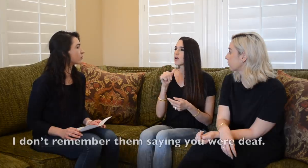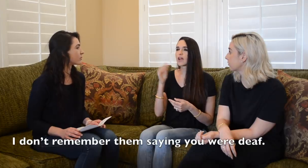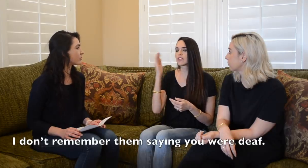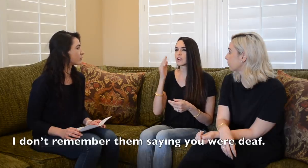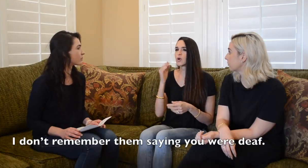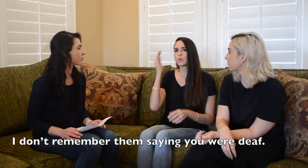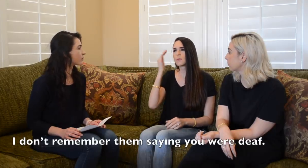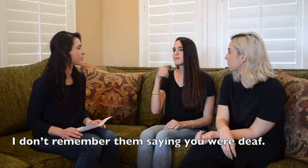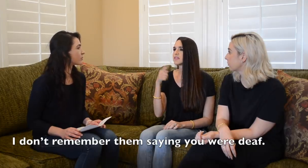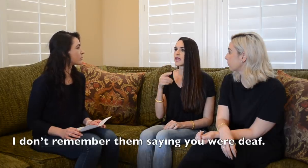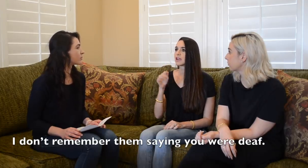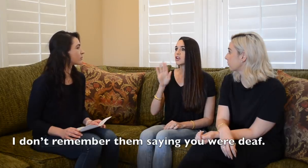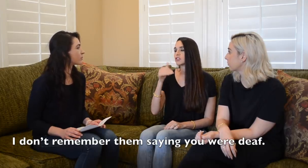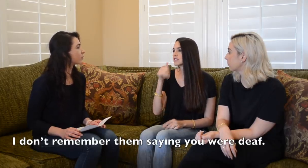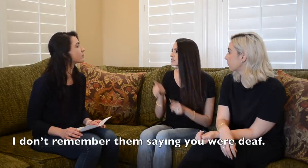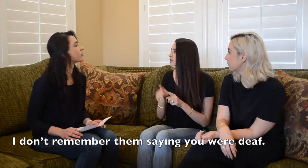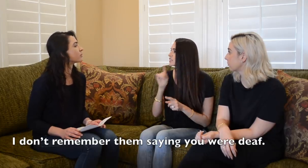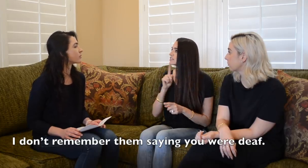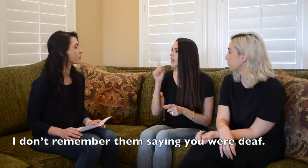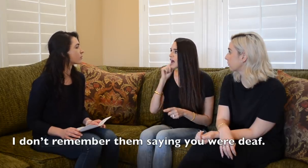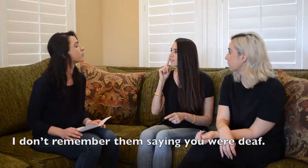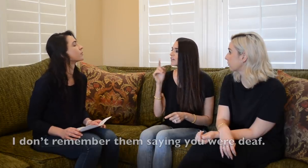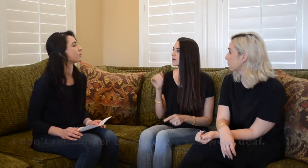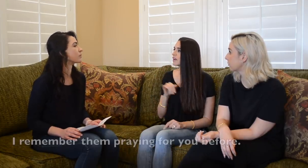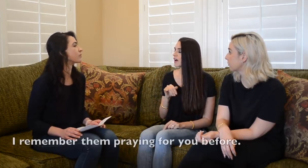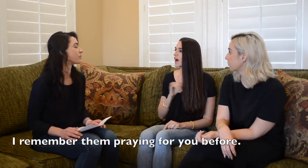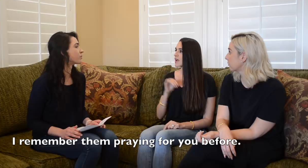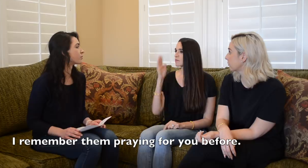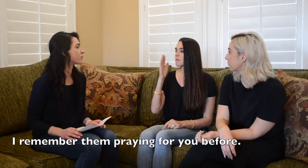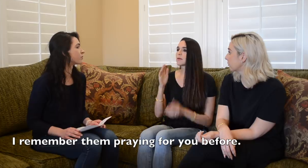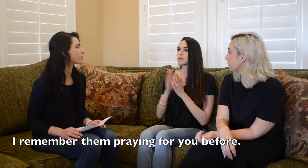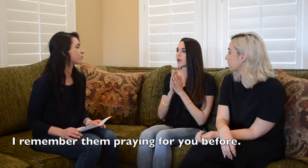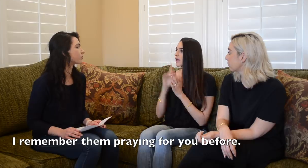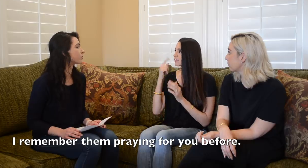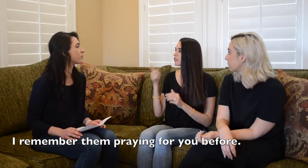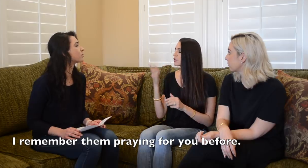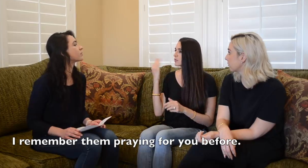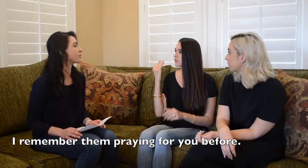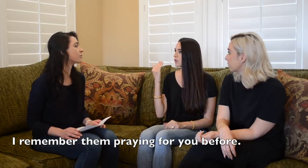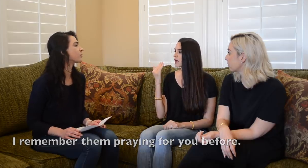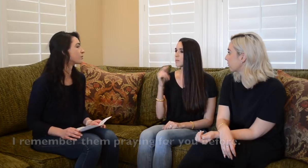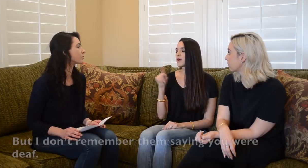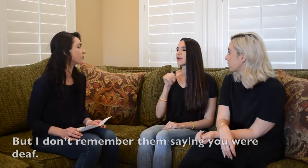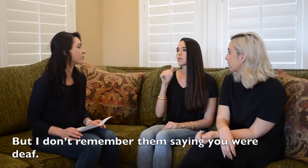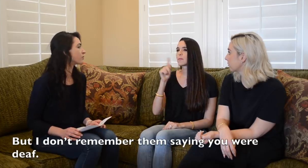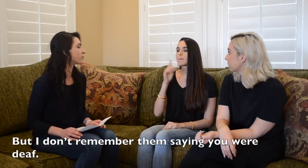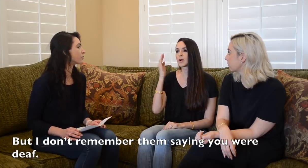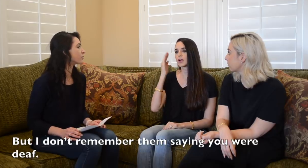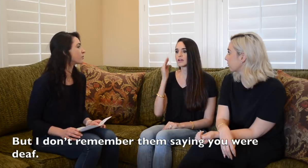don't ever remember them saying, "Your sister is deaf." I remember them praying for you before, but I don't remember